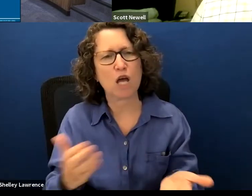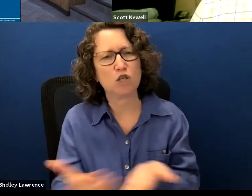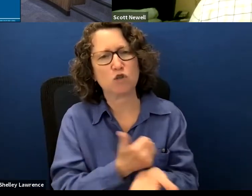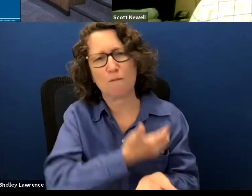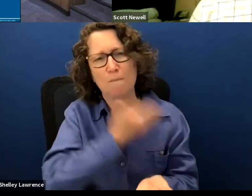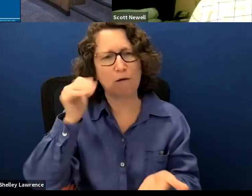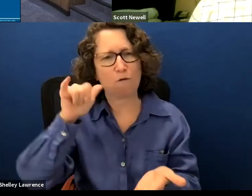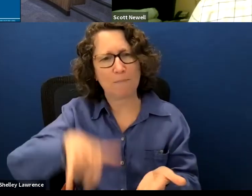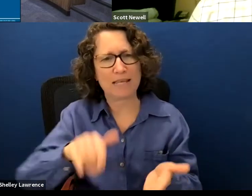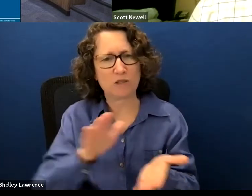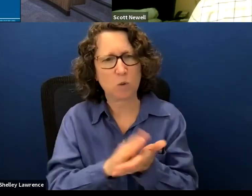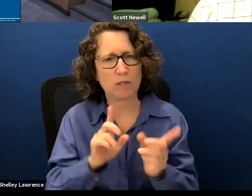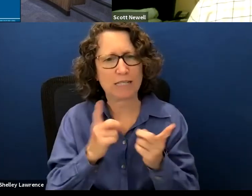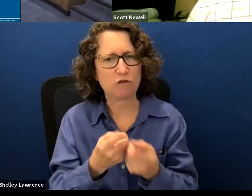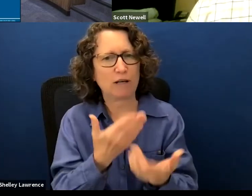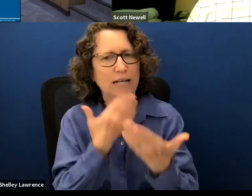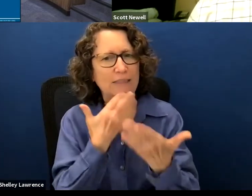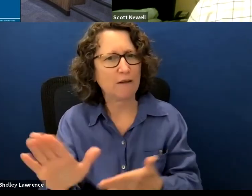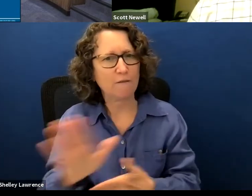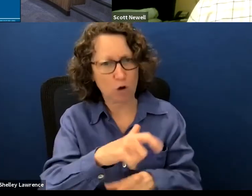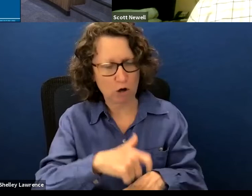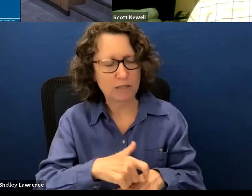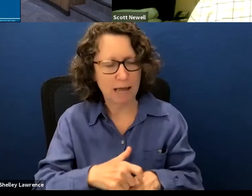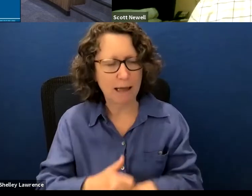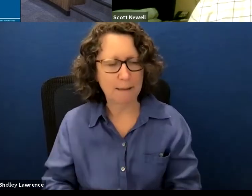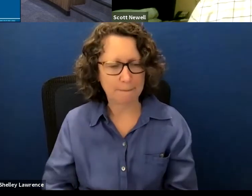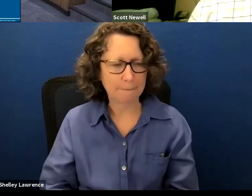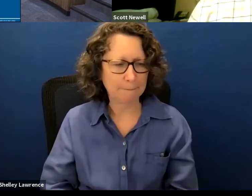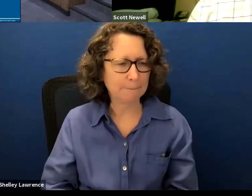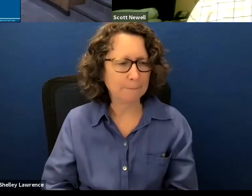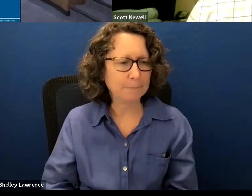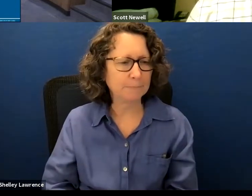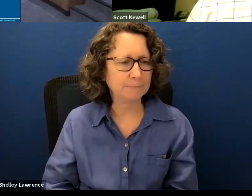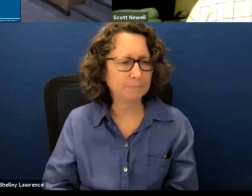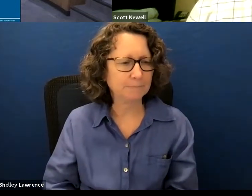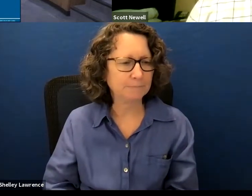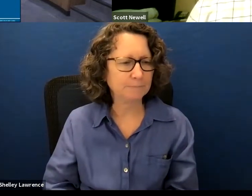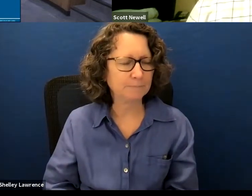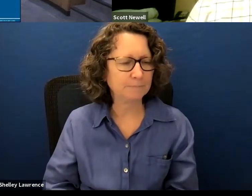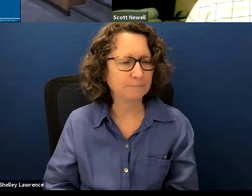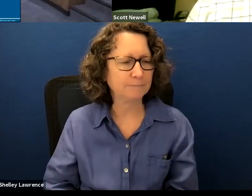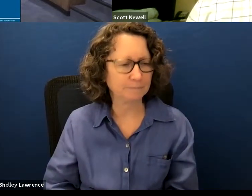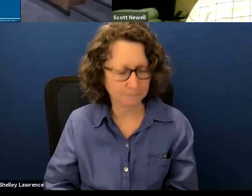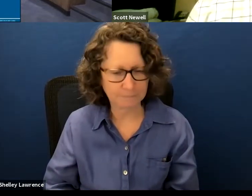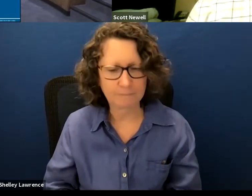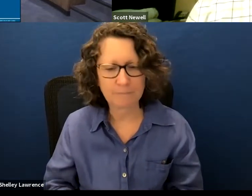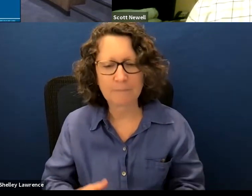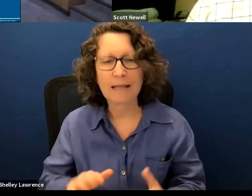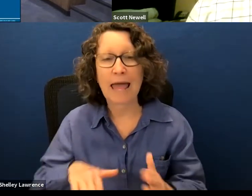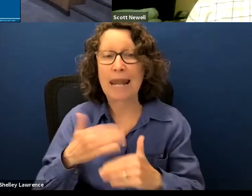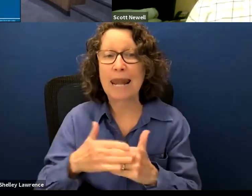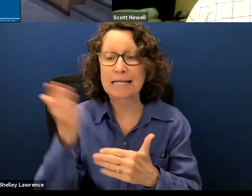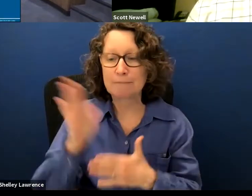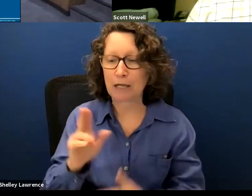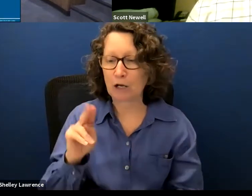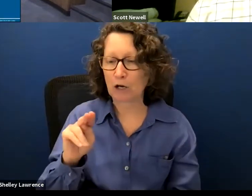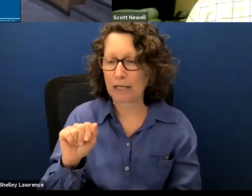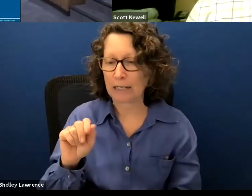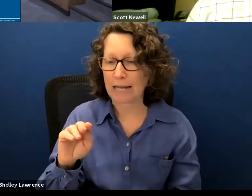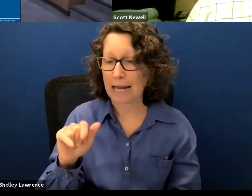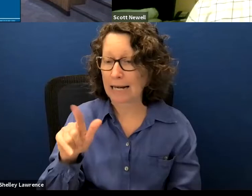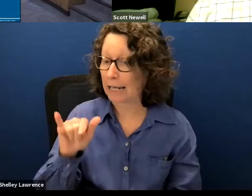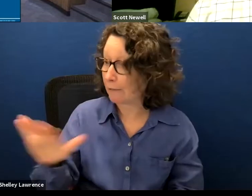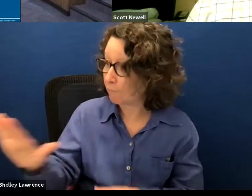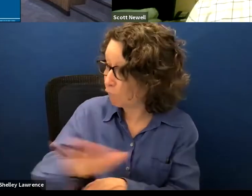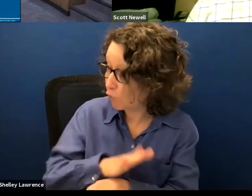this district. Thank you for your time. Thank you. Next speaker is Natalie. Please state your full